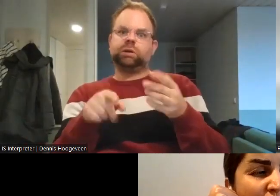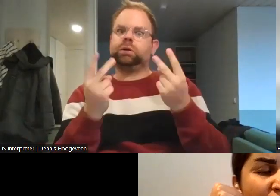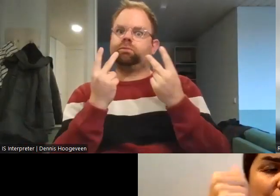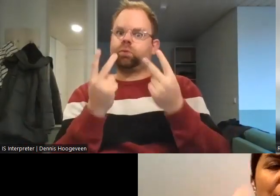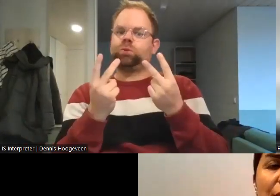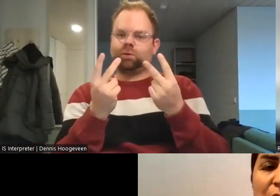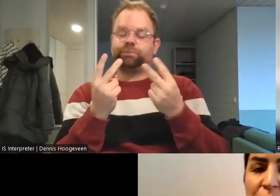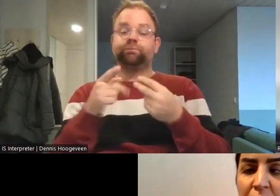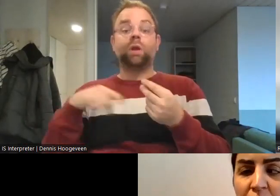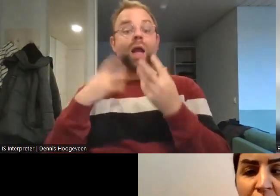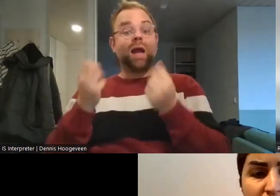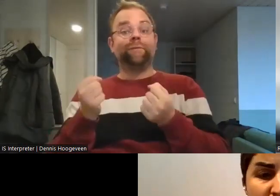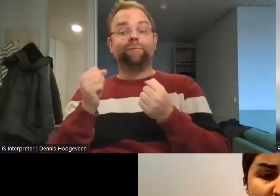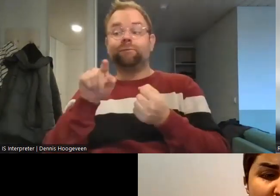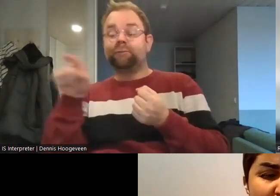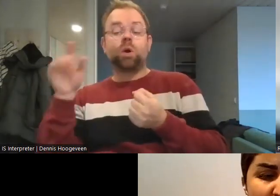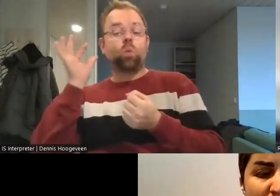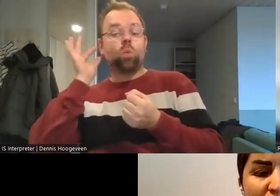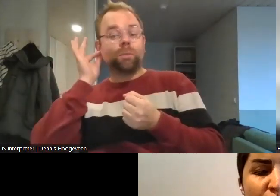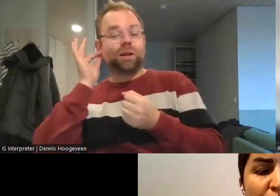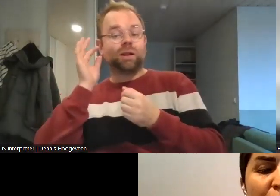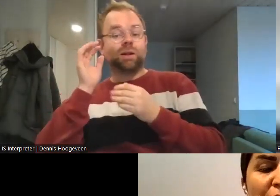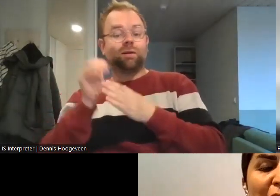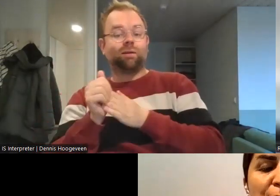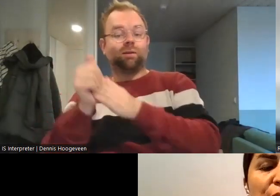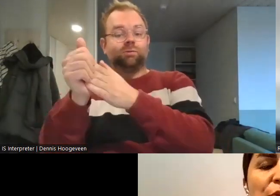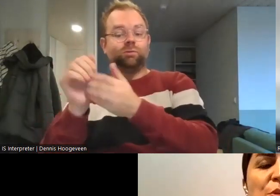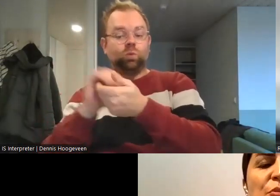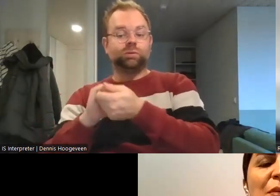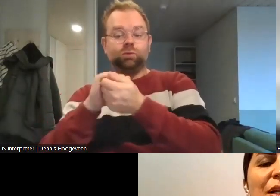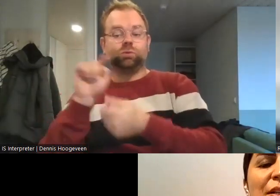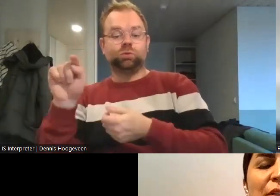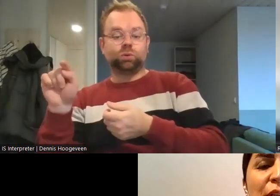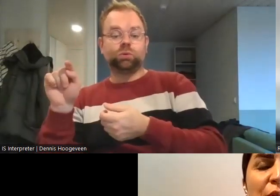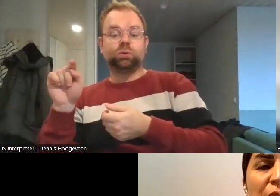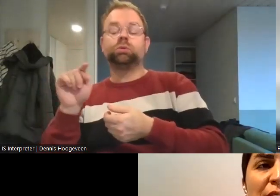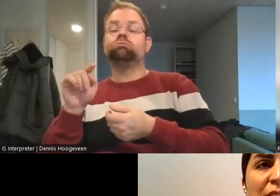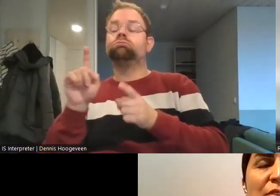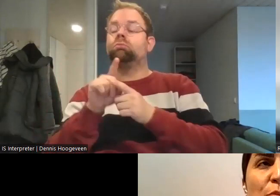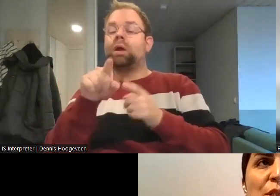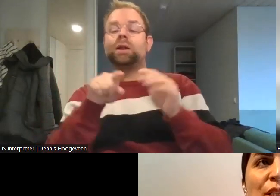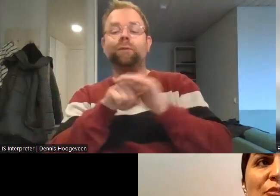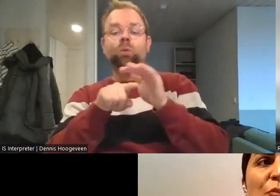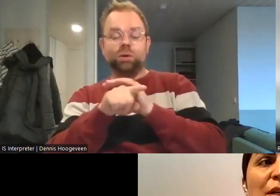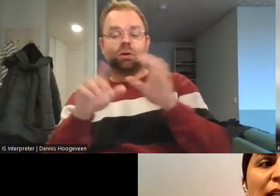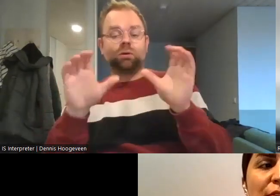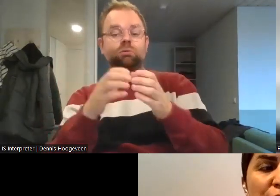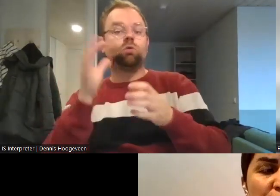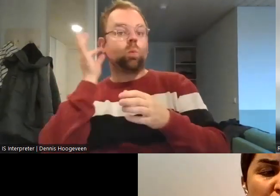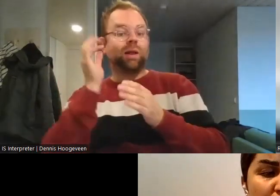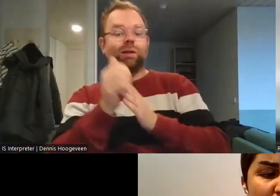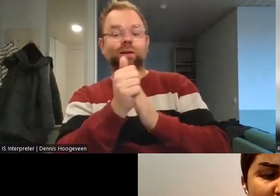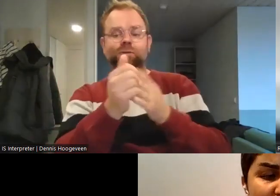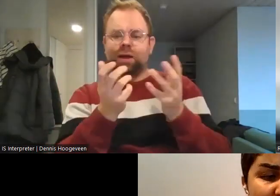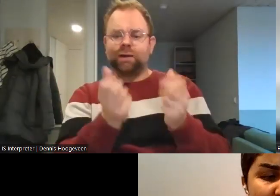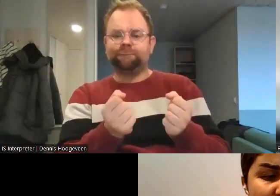the ground as well, and we at the international level, is to approach to women-led organizations, especially women-led